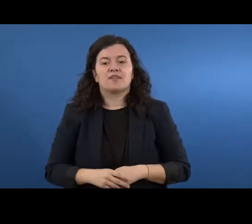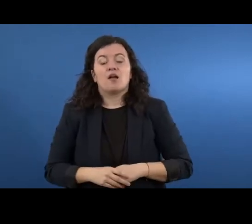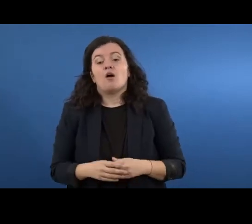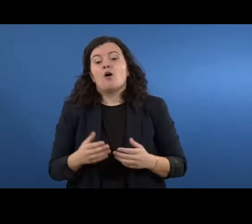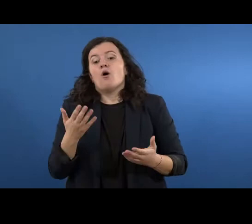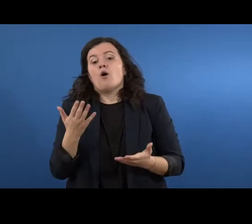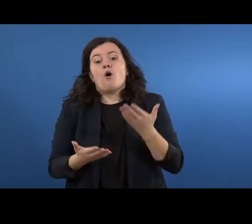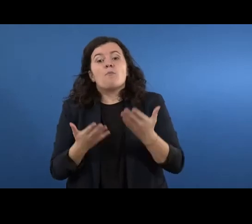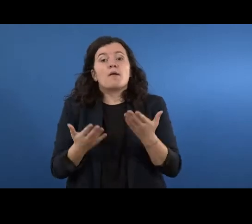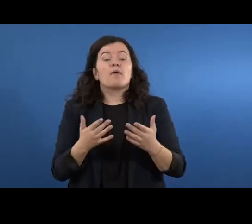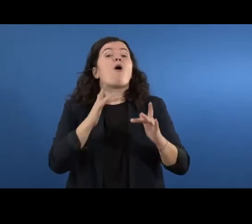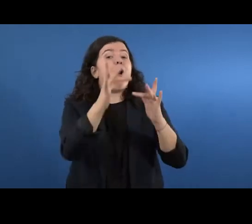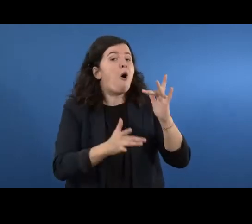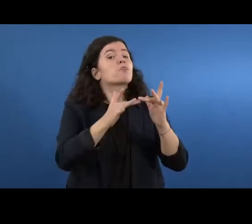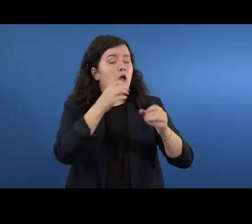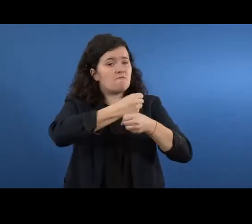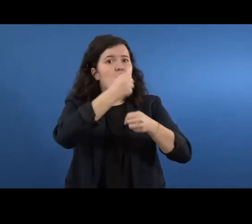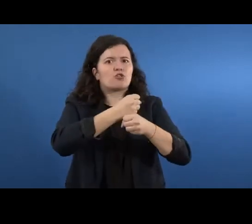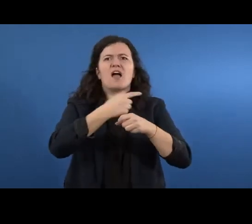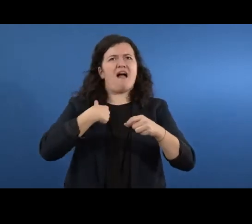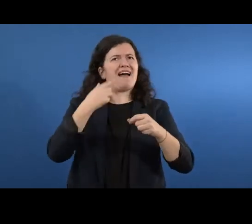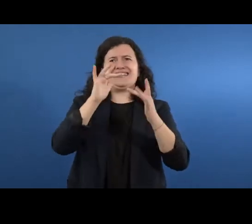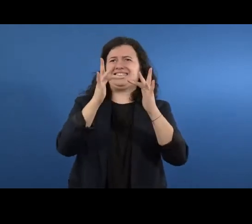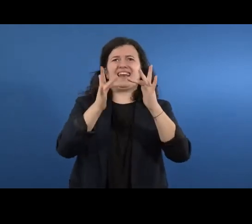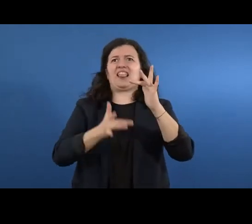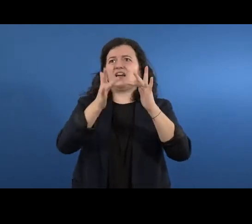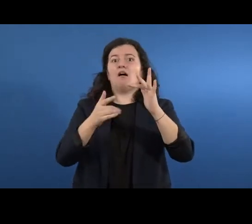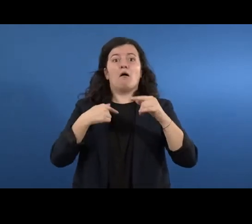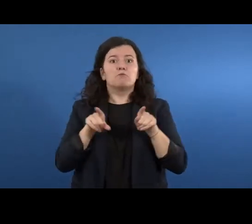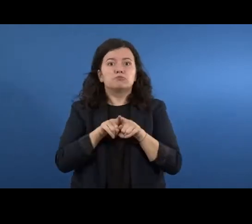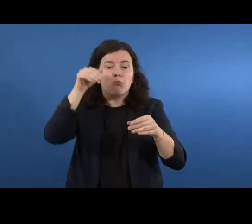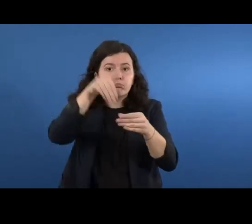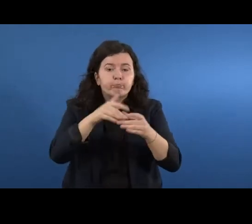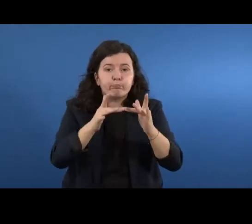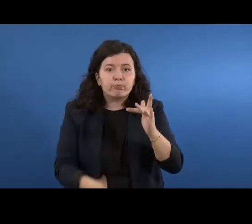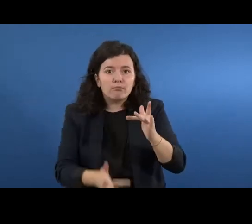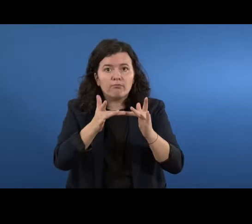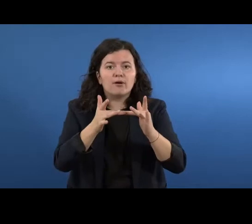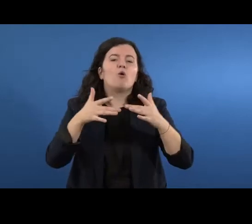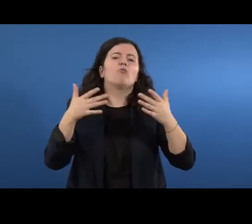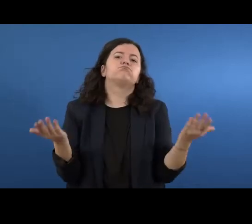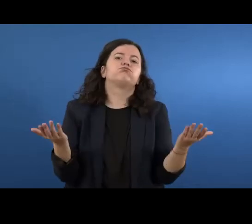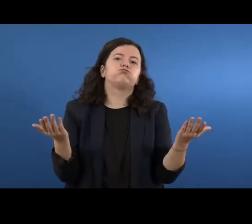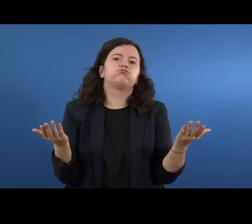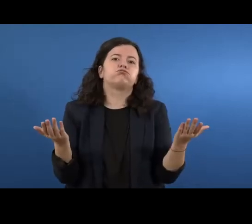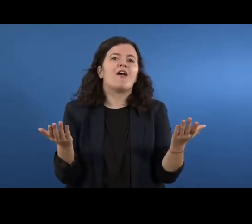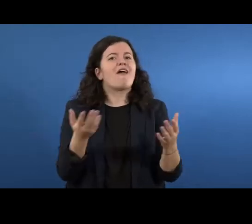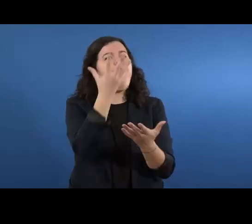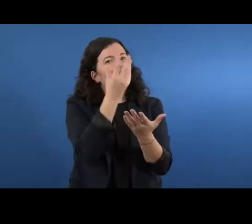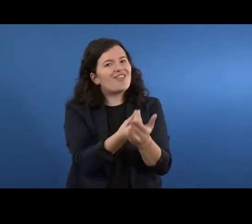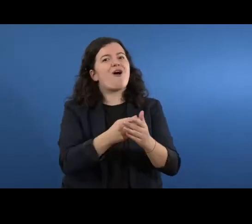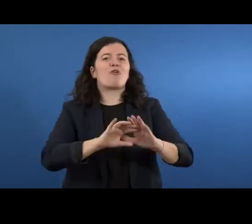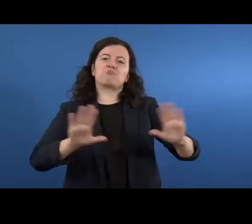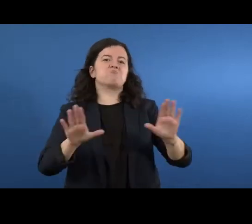them offline. So whether that be on-premises or remote learning or skills